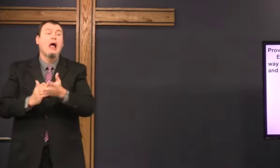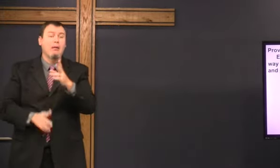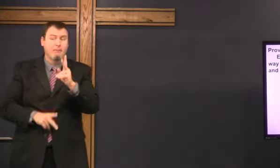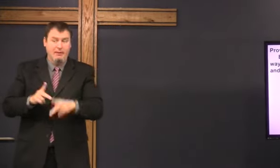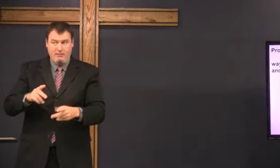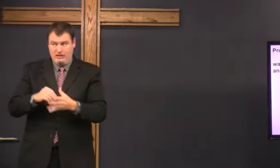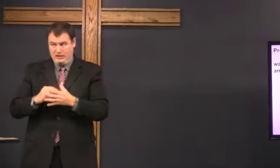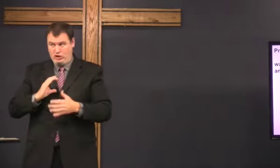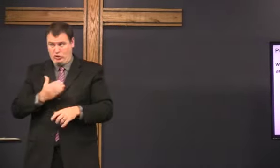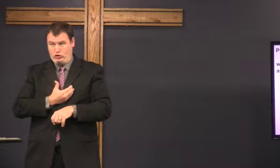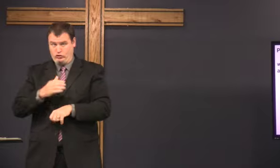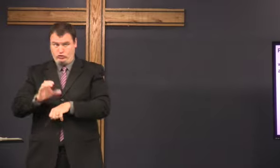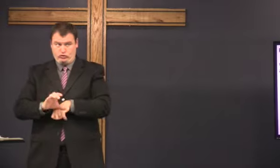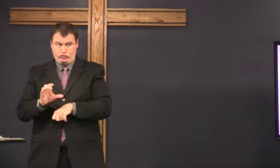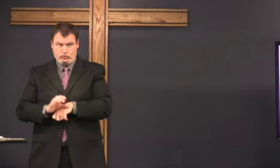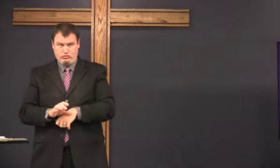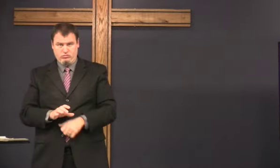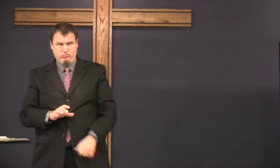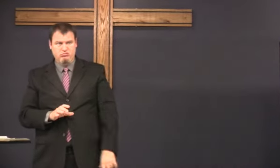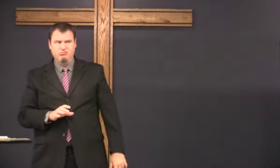And some people in our church